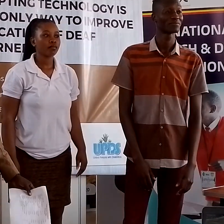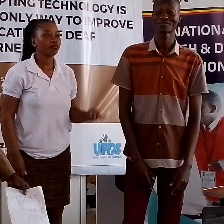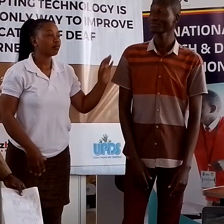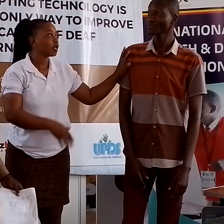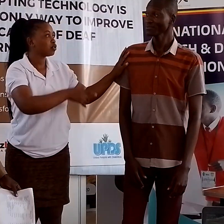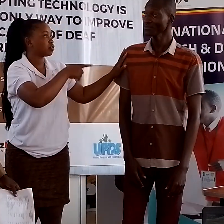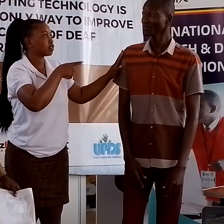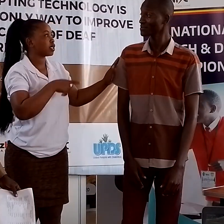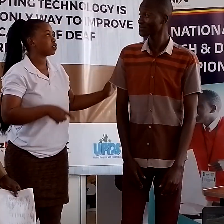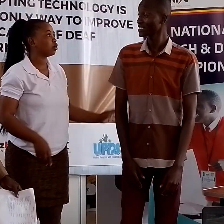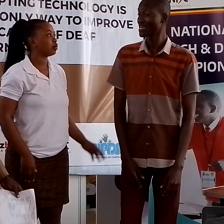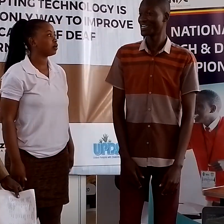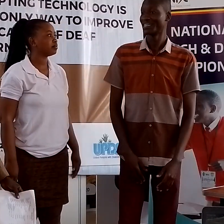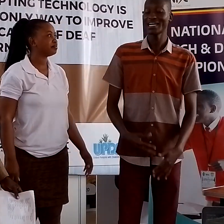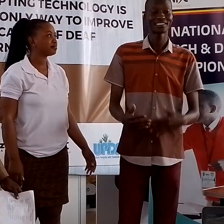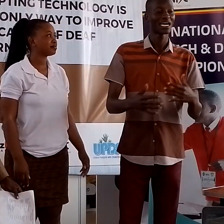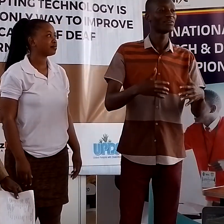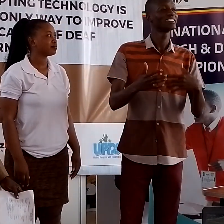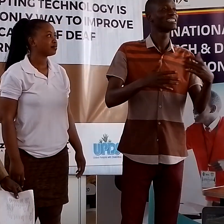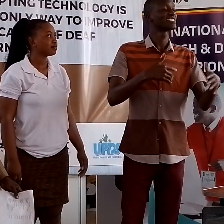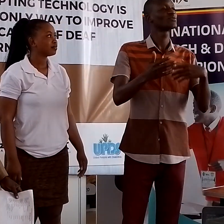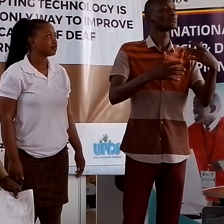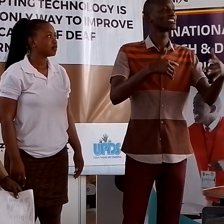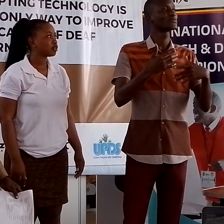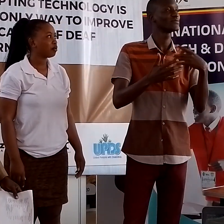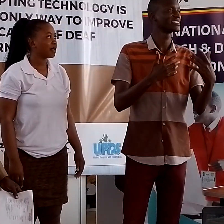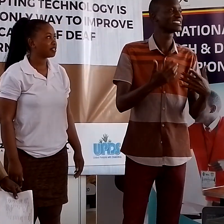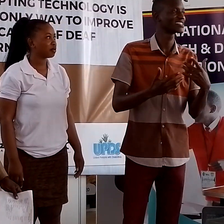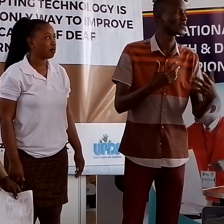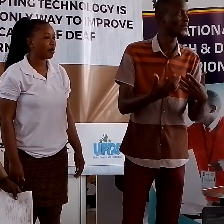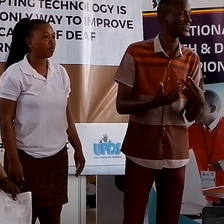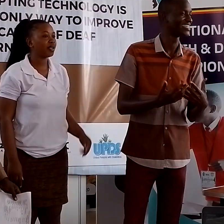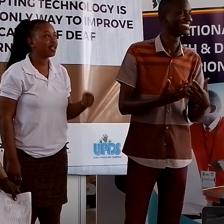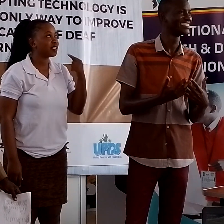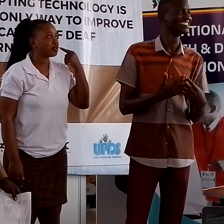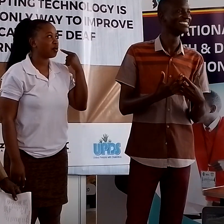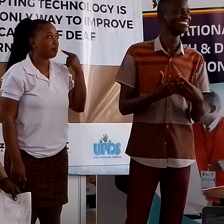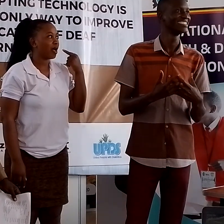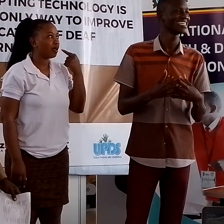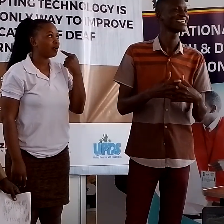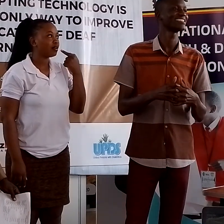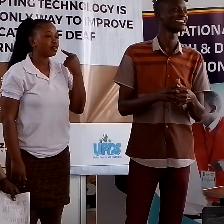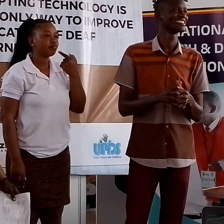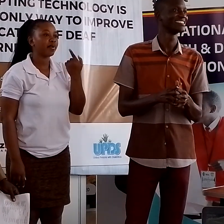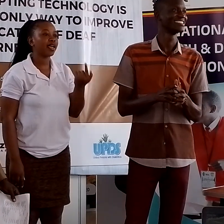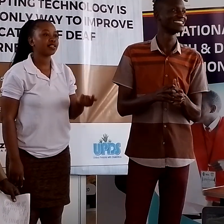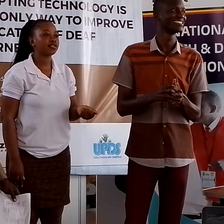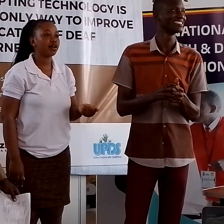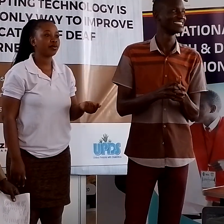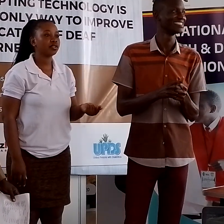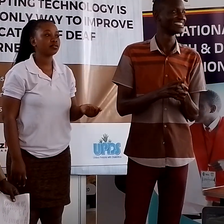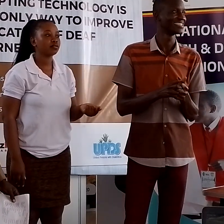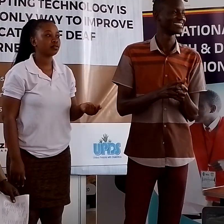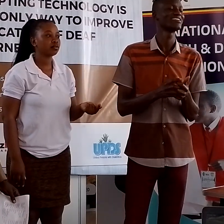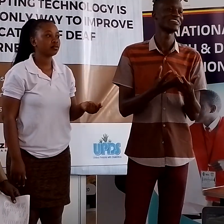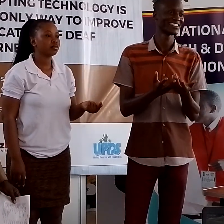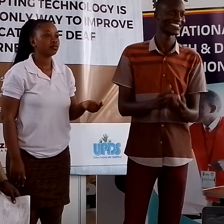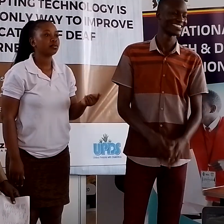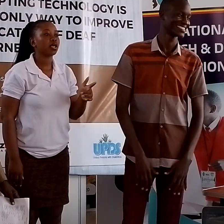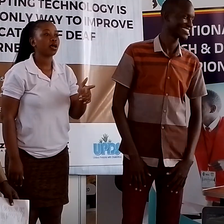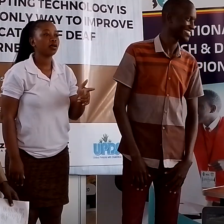I'm waiting for you to choose the song. I want that song to let you go. Will it let you go, my friend? By yourself.